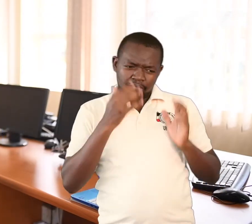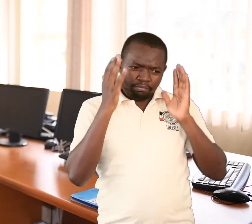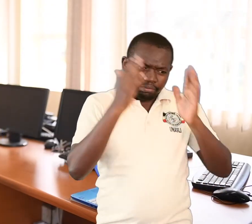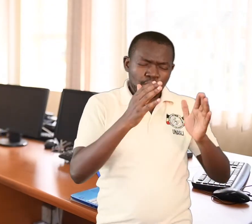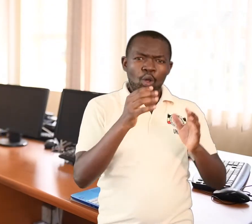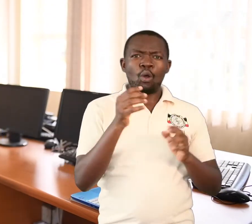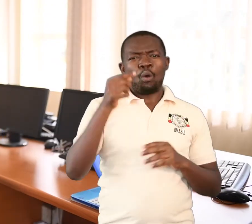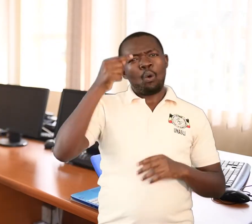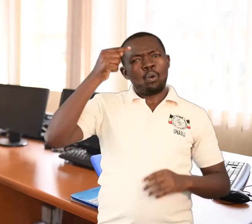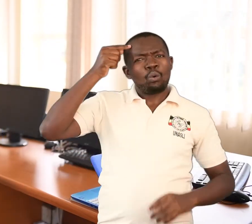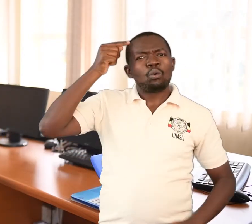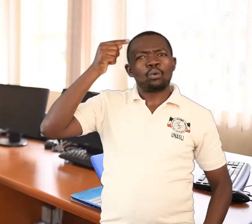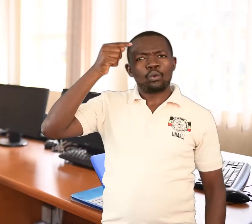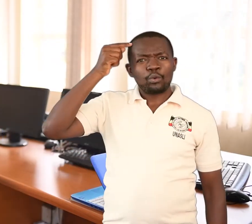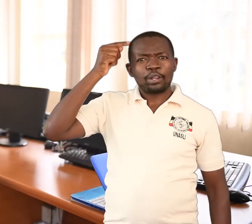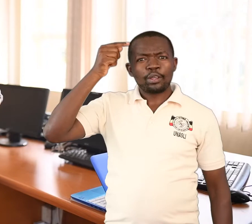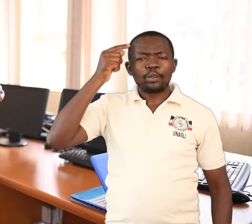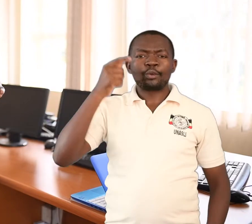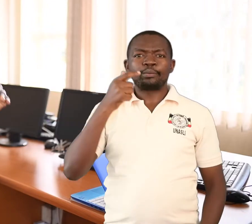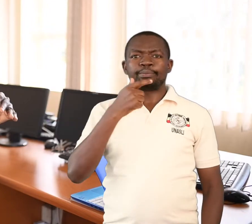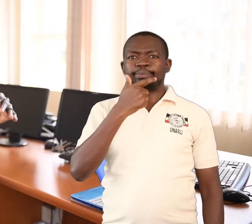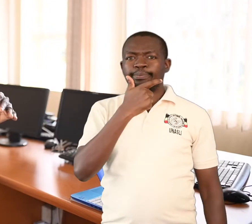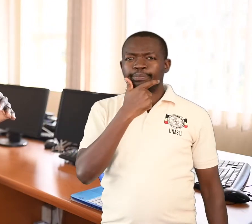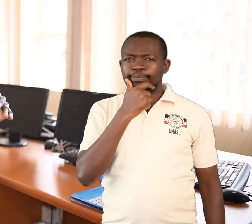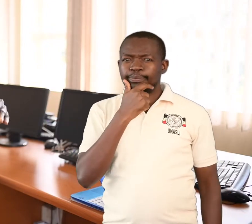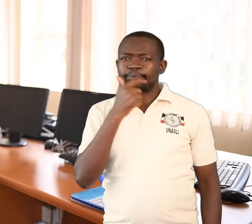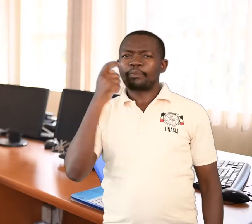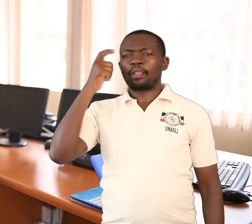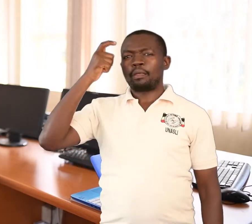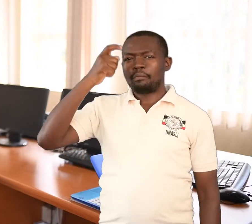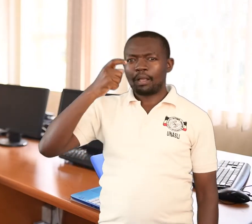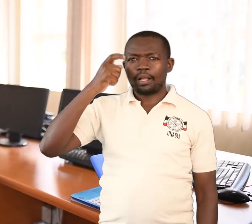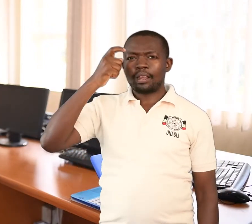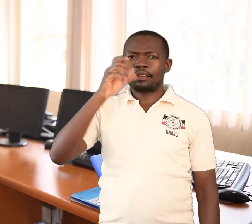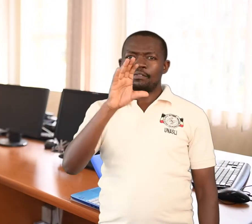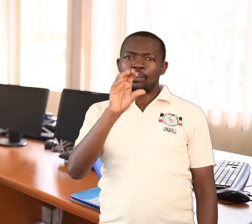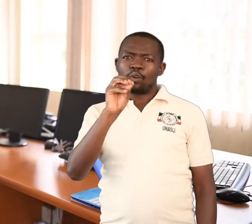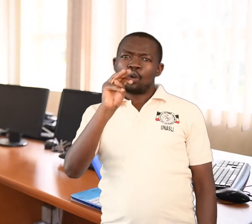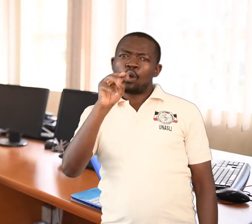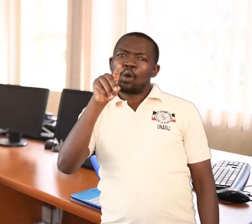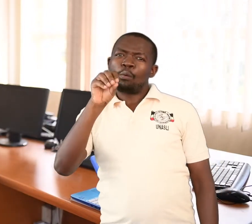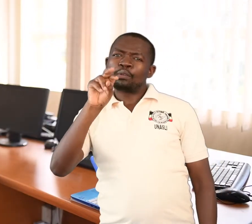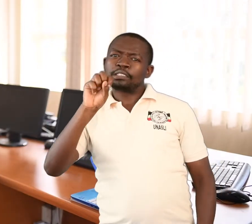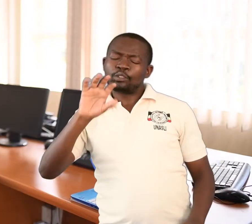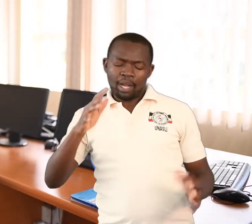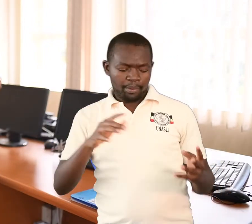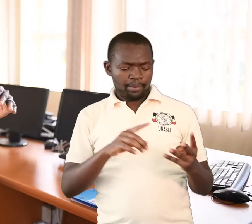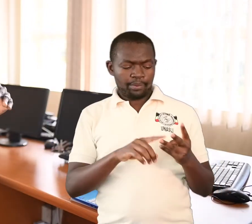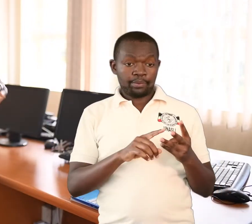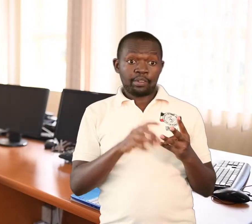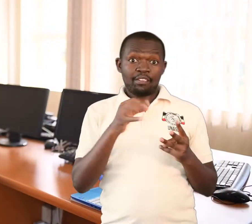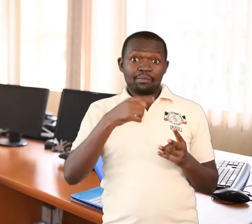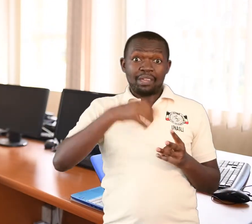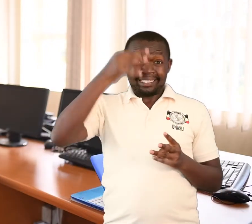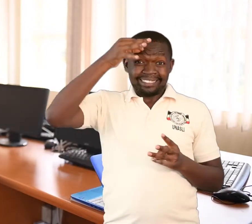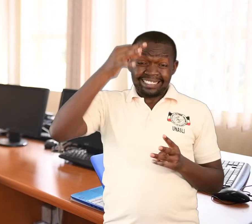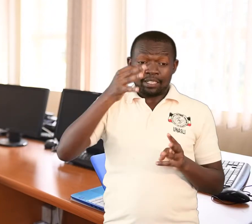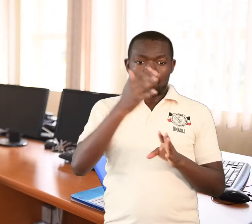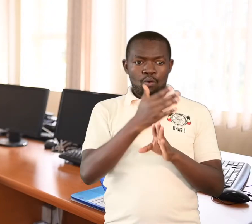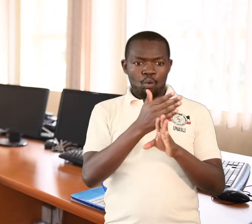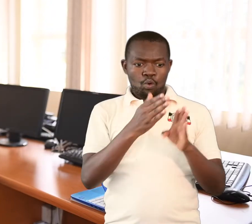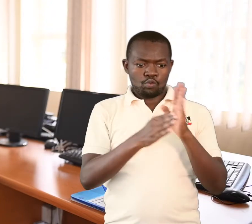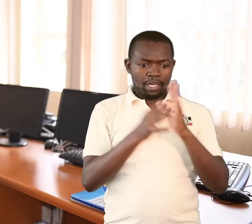do I become? If I take graphic design, what do I become? If I take construction and